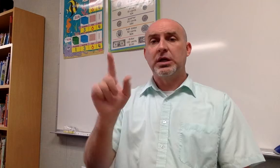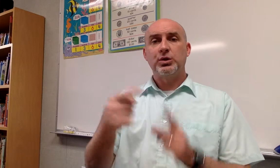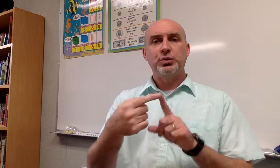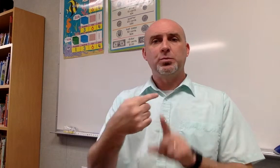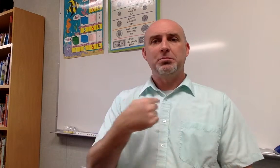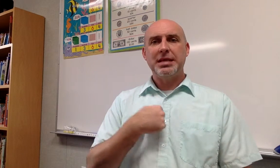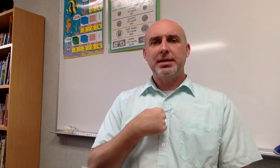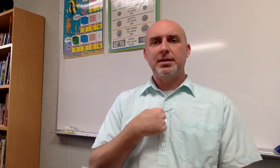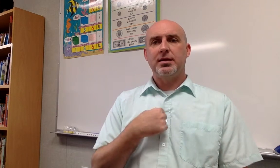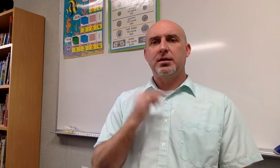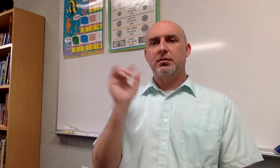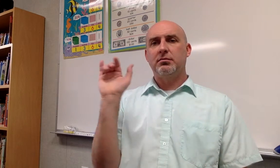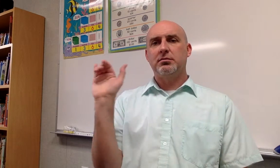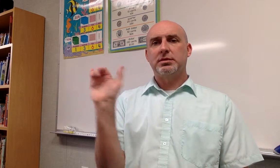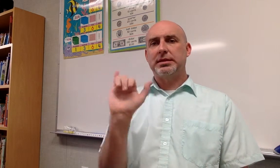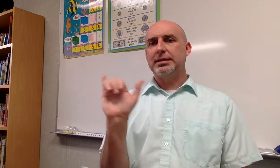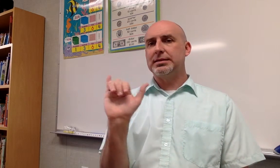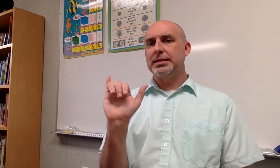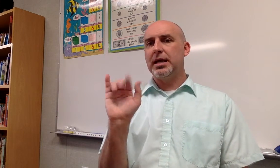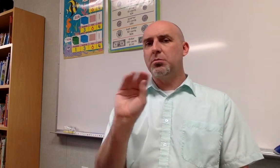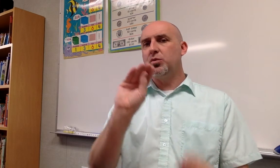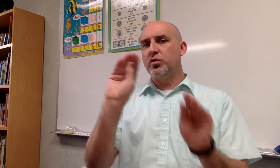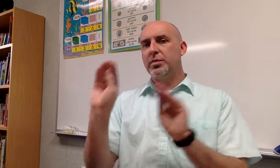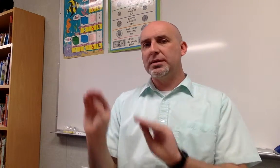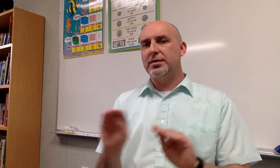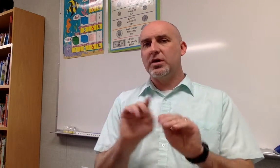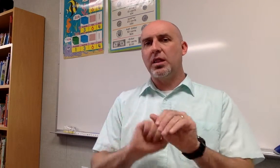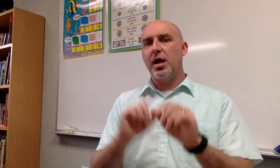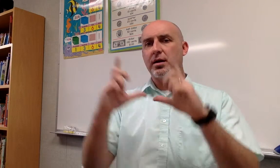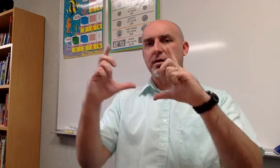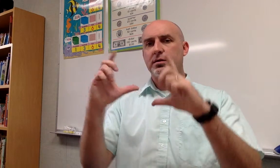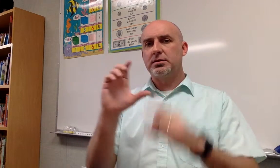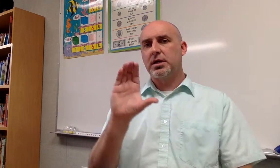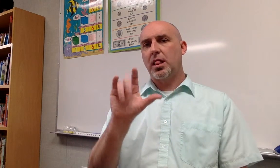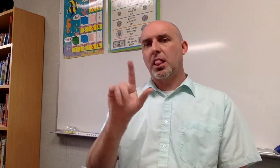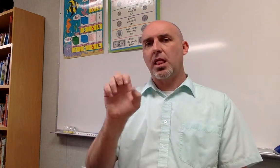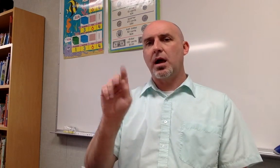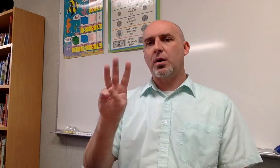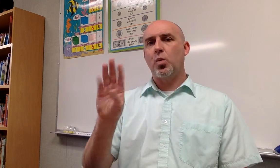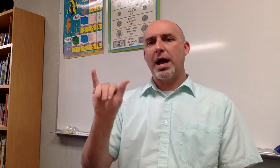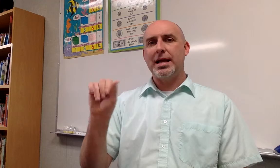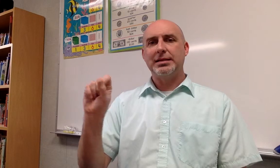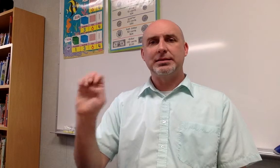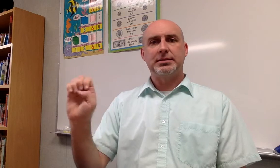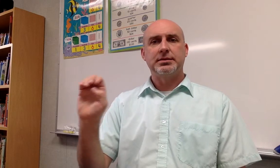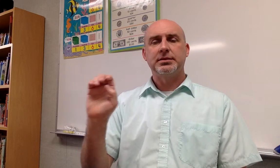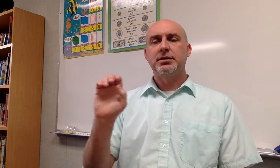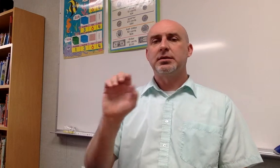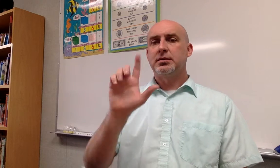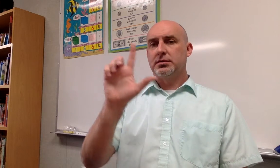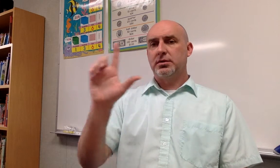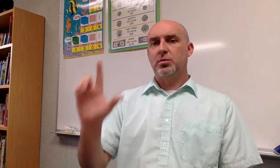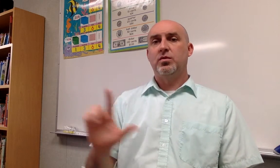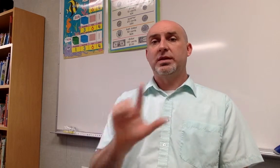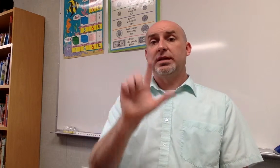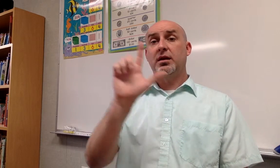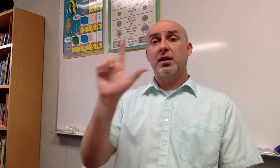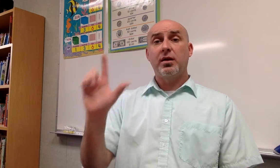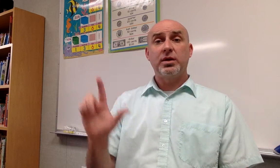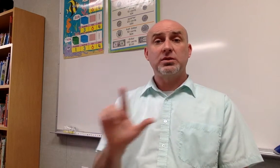To me, it's like the same movement of a clock. Clockwise. So I move it in a clockwise